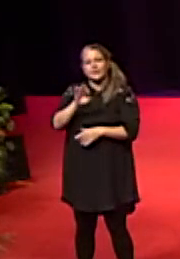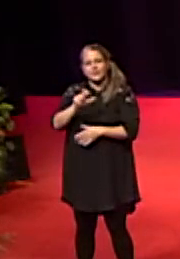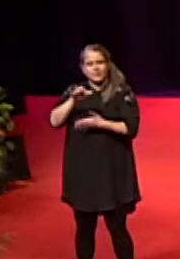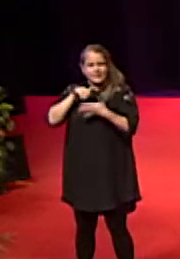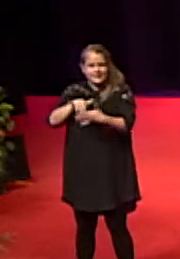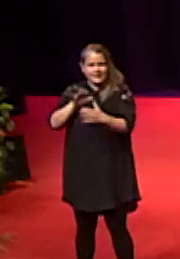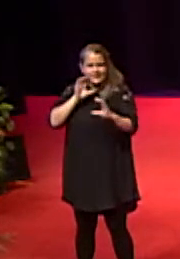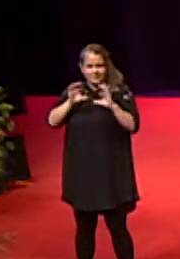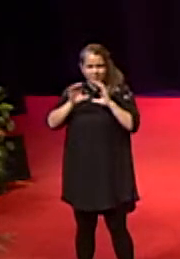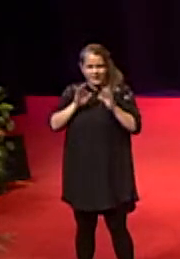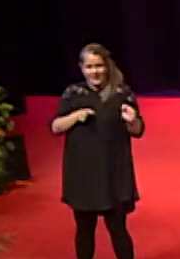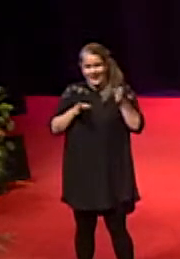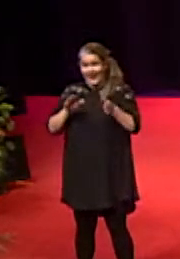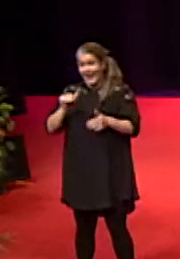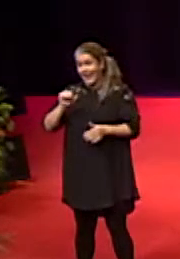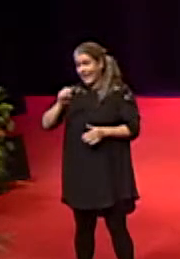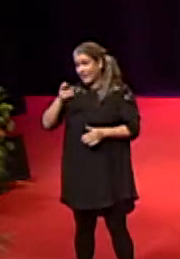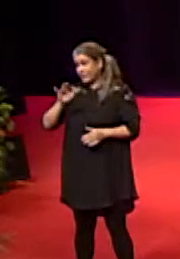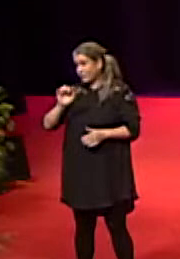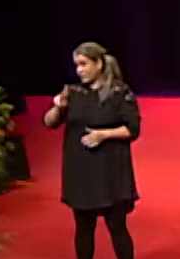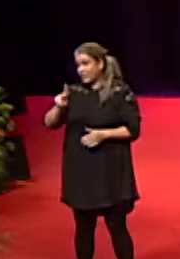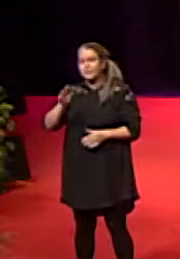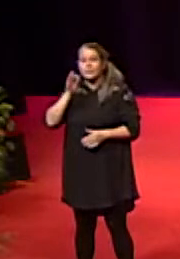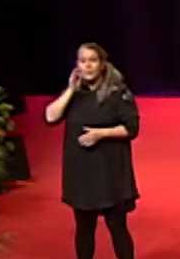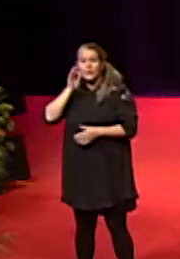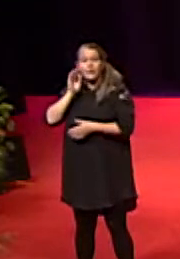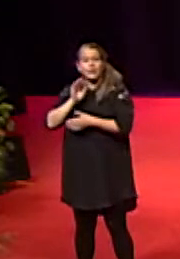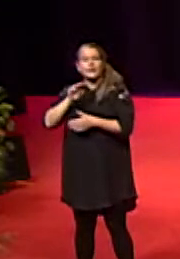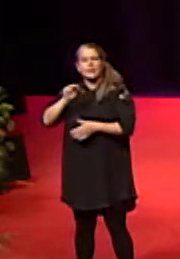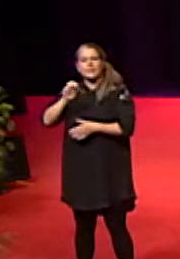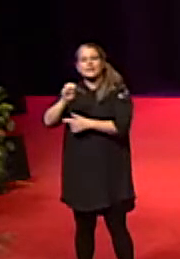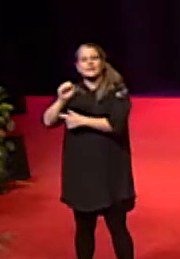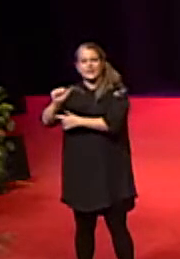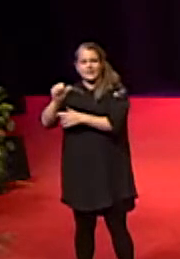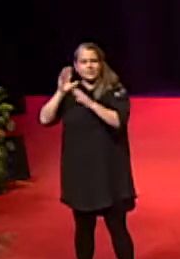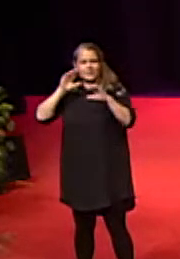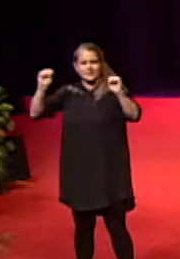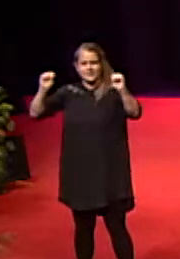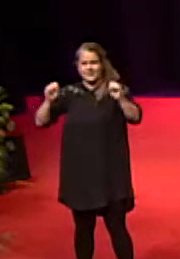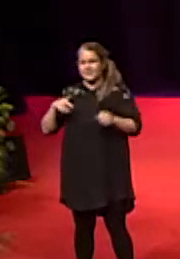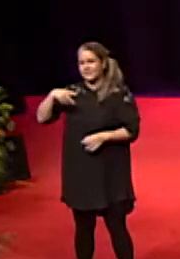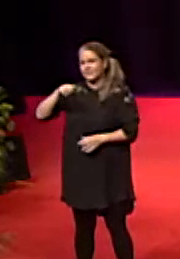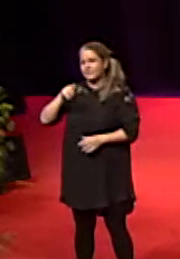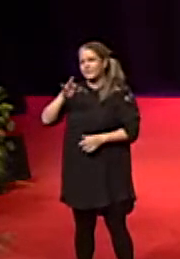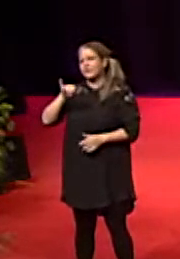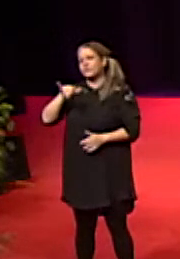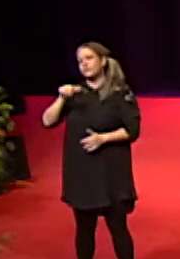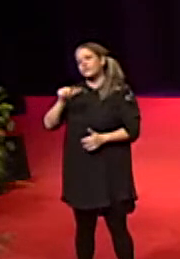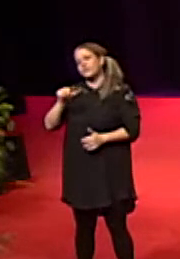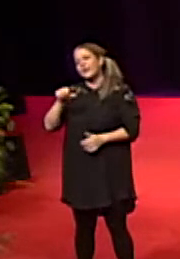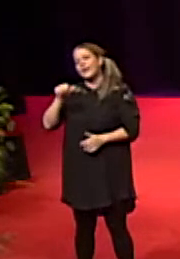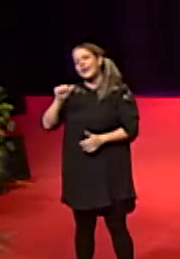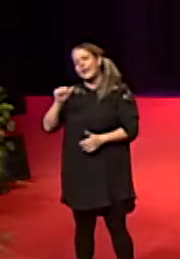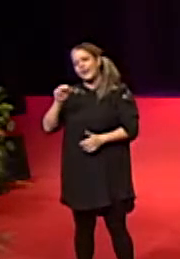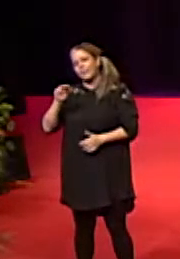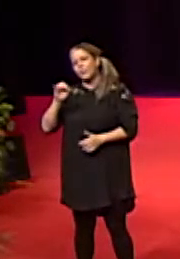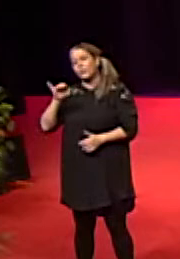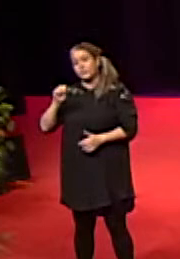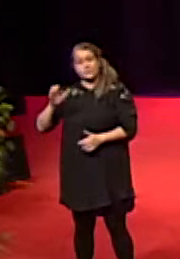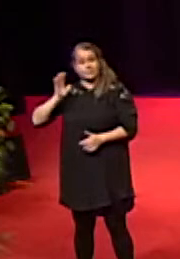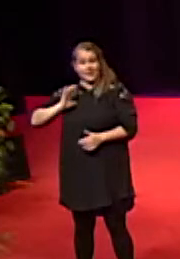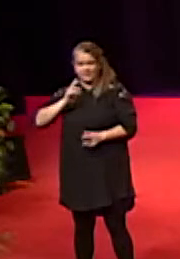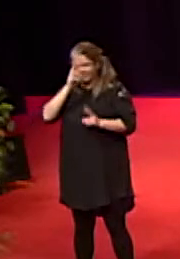Communication. Ashik, Mohawk Students Association, President. Patricia Amos, Past Distinguished